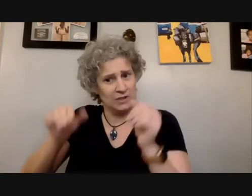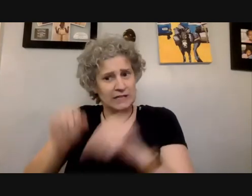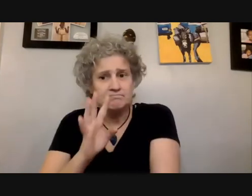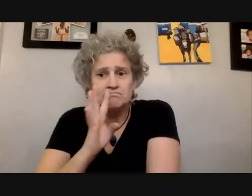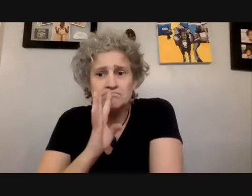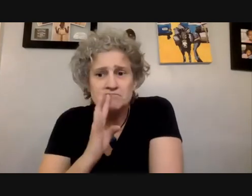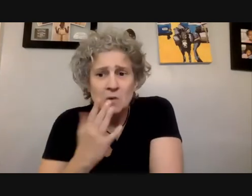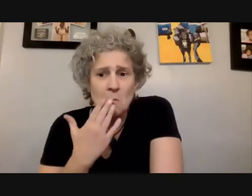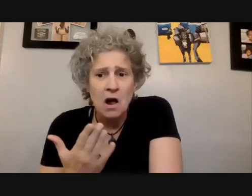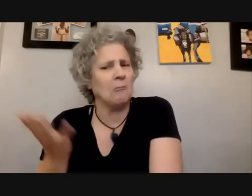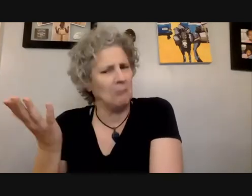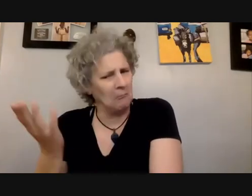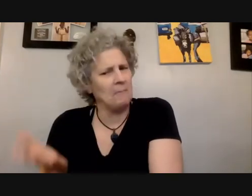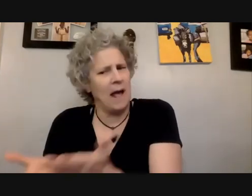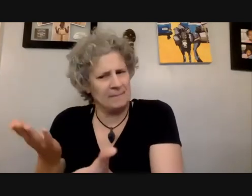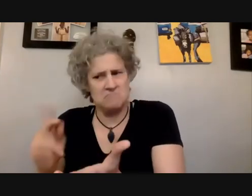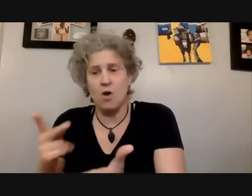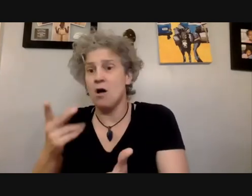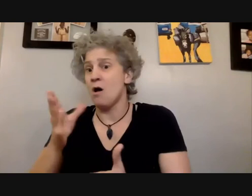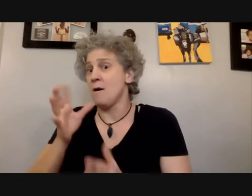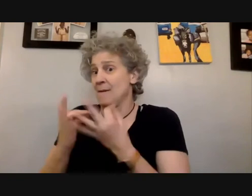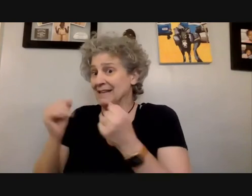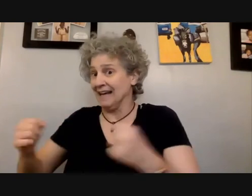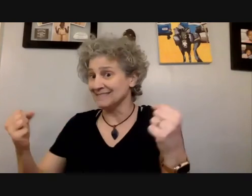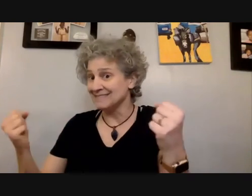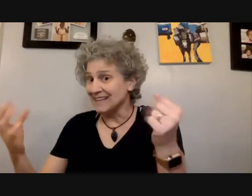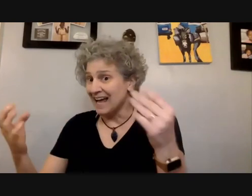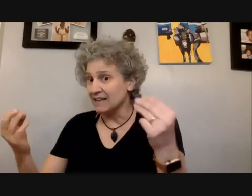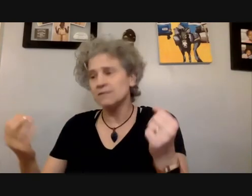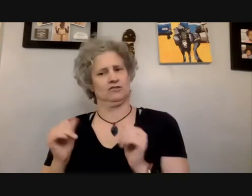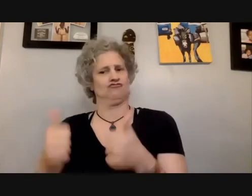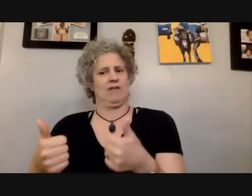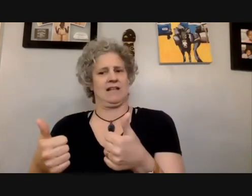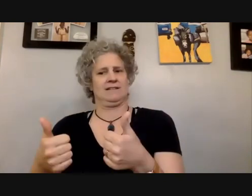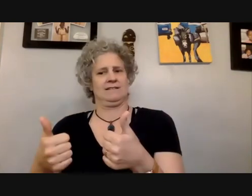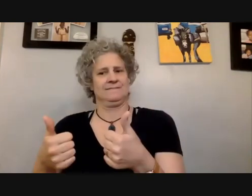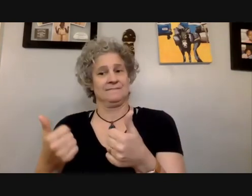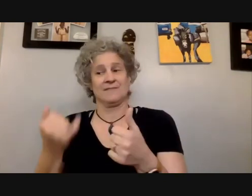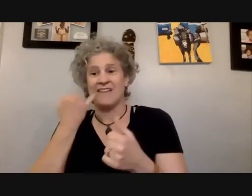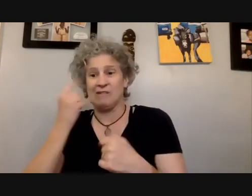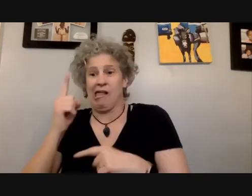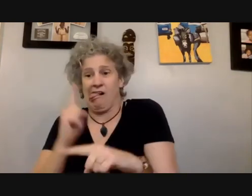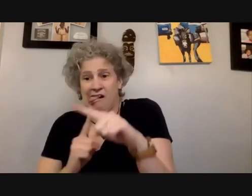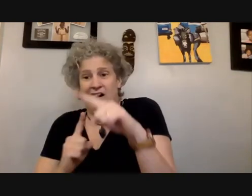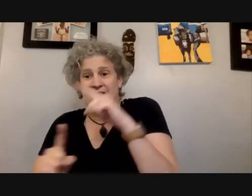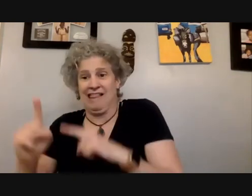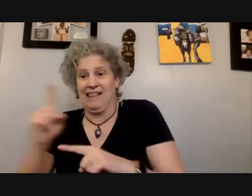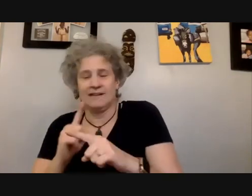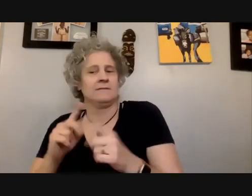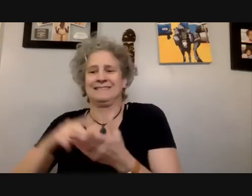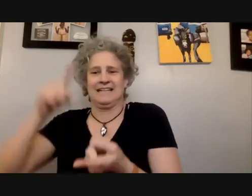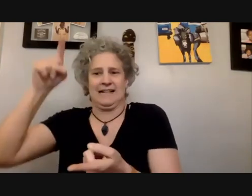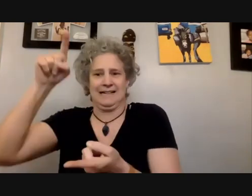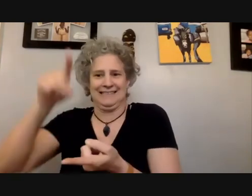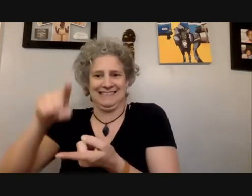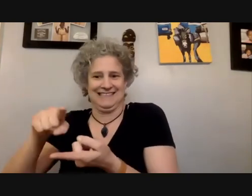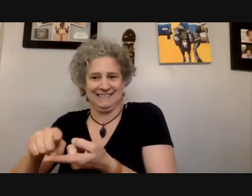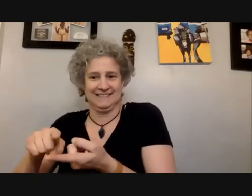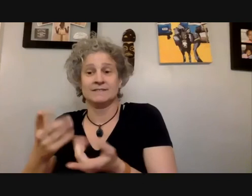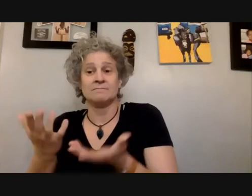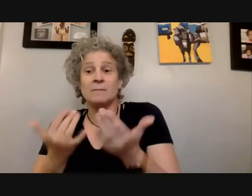that those children, unless these students have the ability to utilize spoken language or the families can sign, in those 2 cases, that's